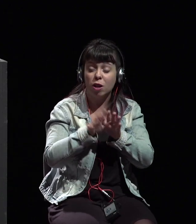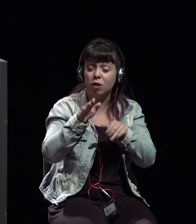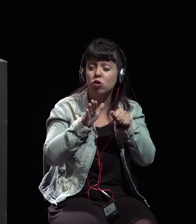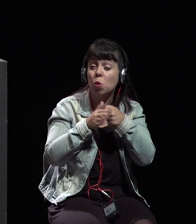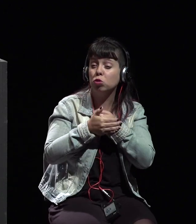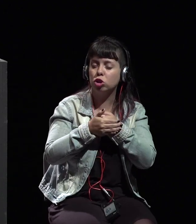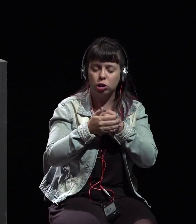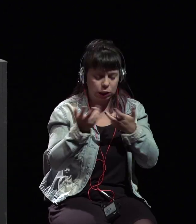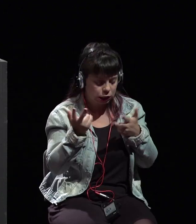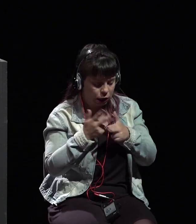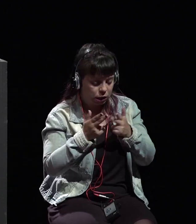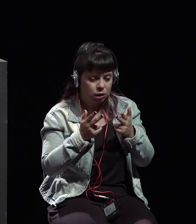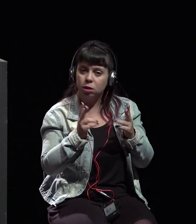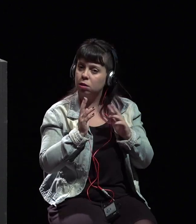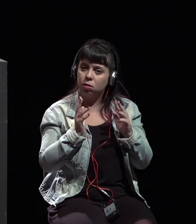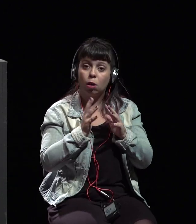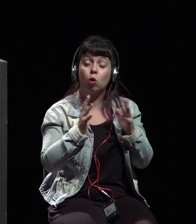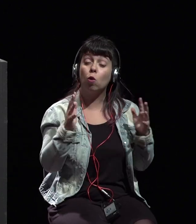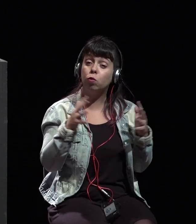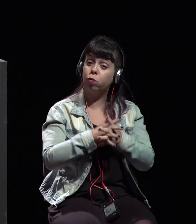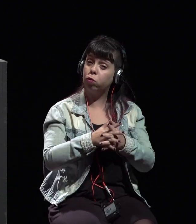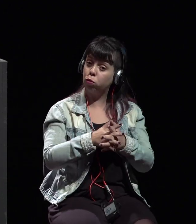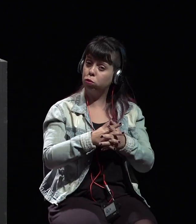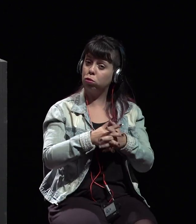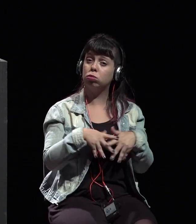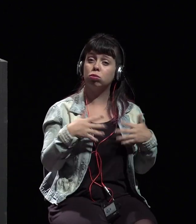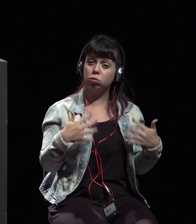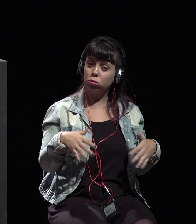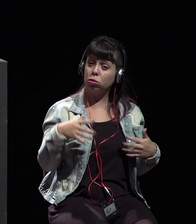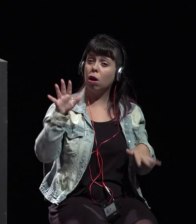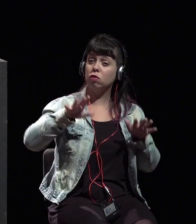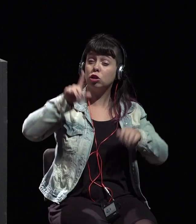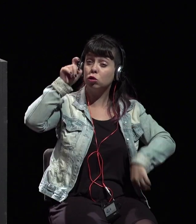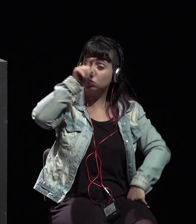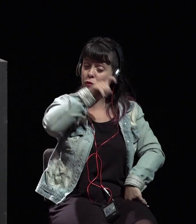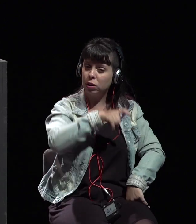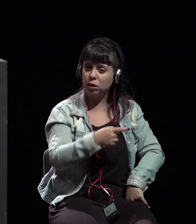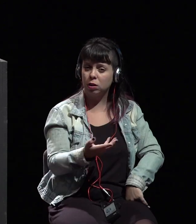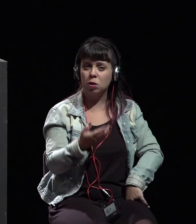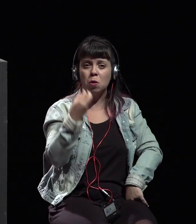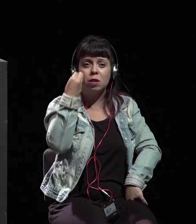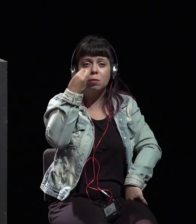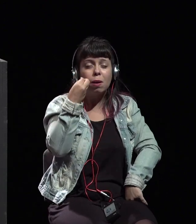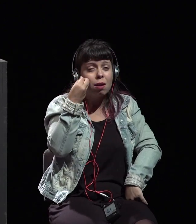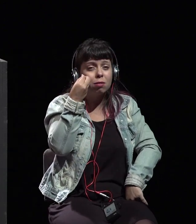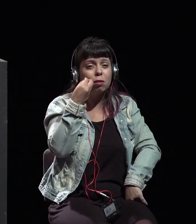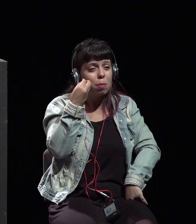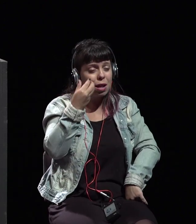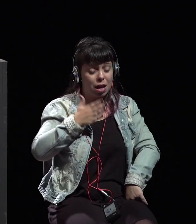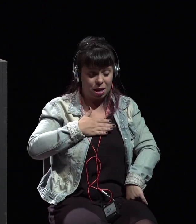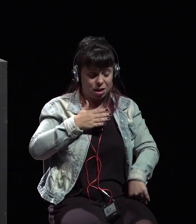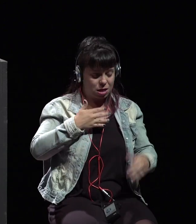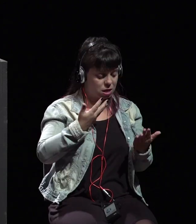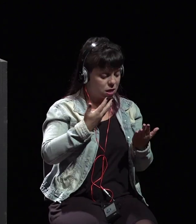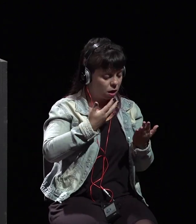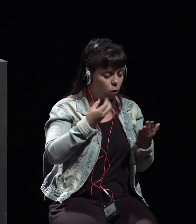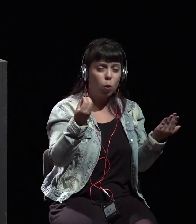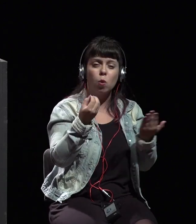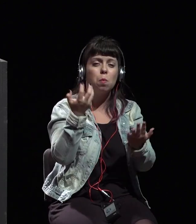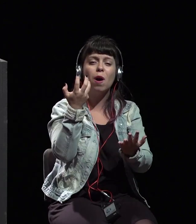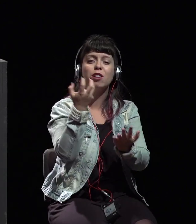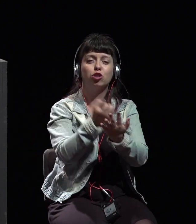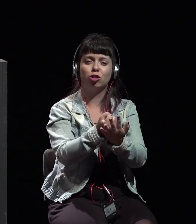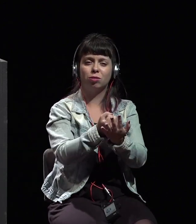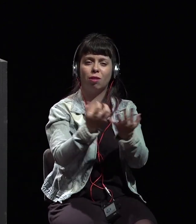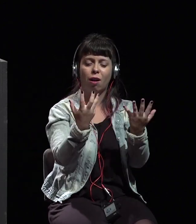capture the range of experiences that informs your interpretation of a text, both as a material artifact and as a bearer of content?